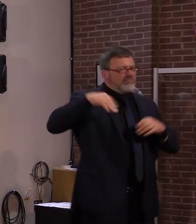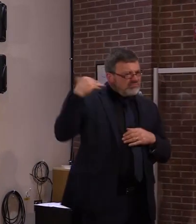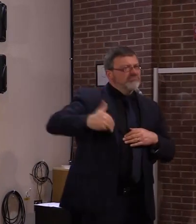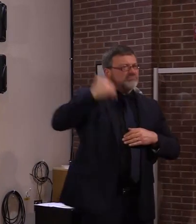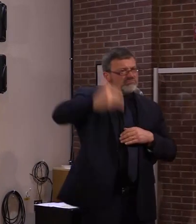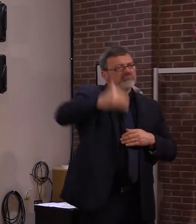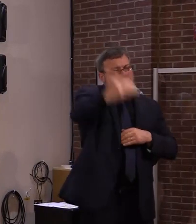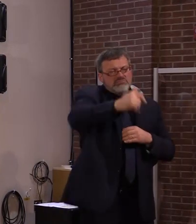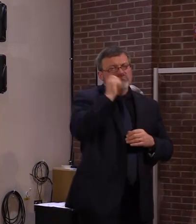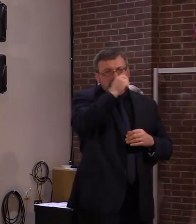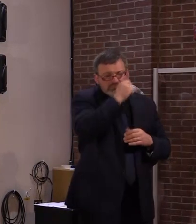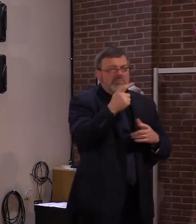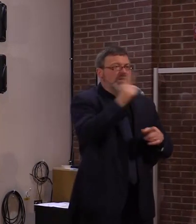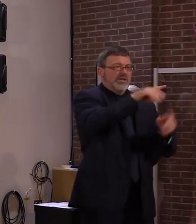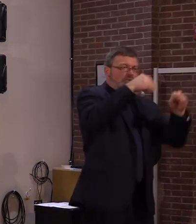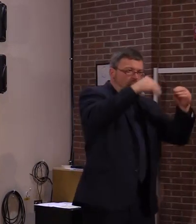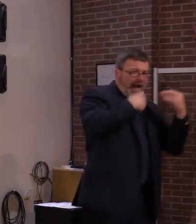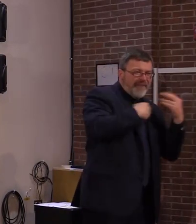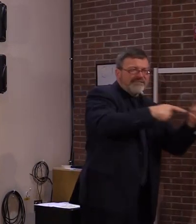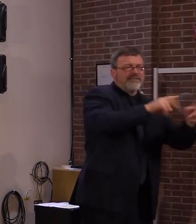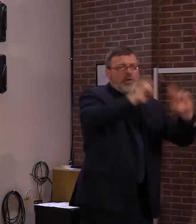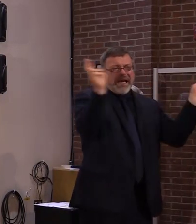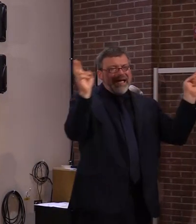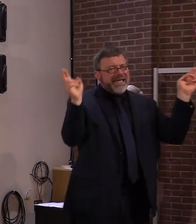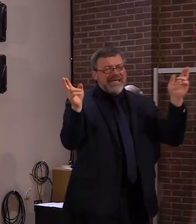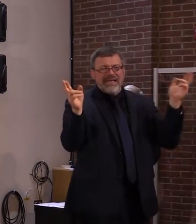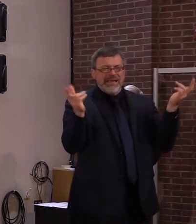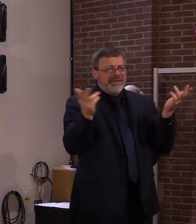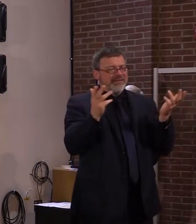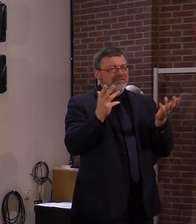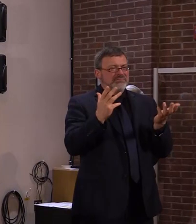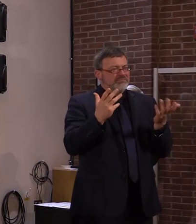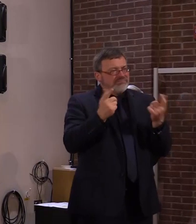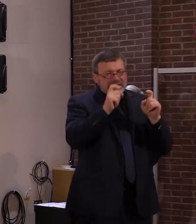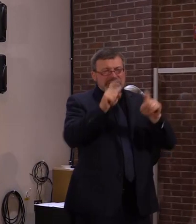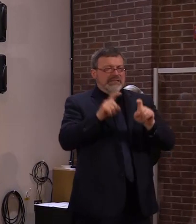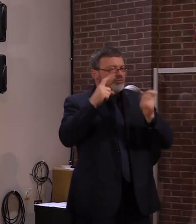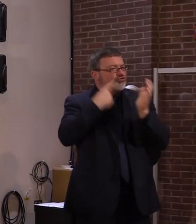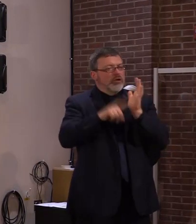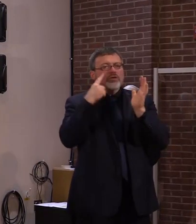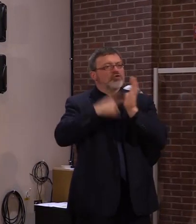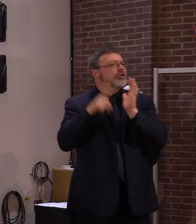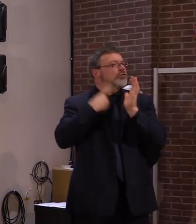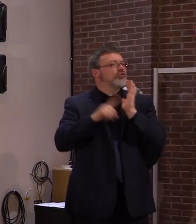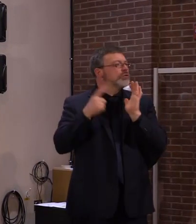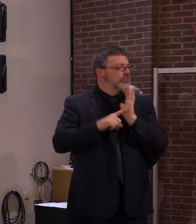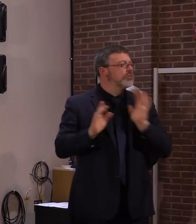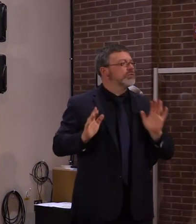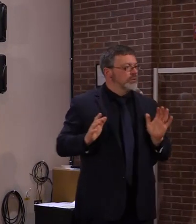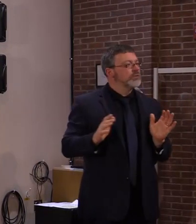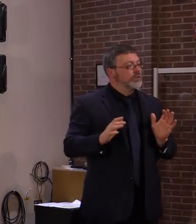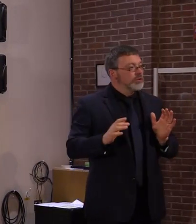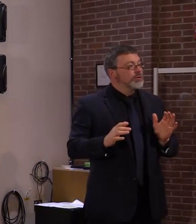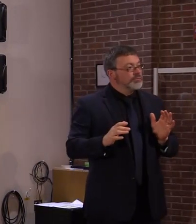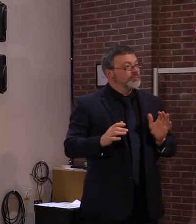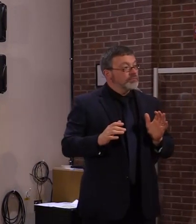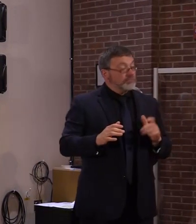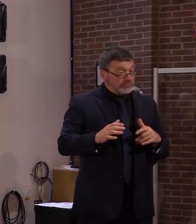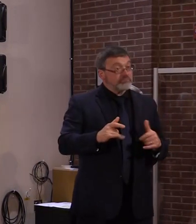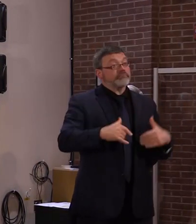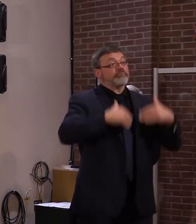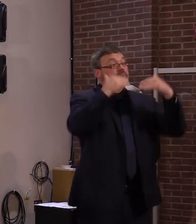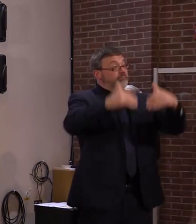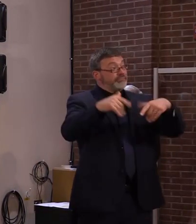just updated its guidance, which is to be tested 5 to 7 days after an exposure based on